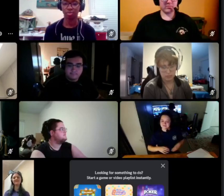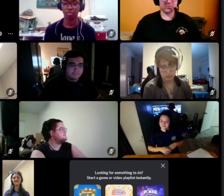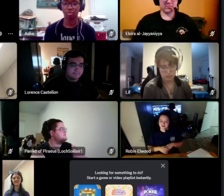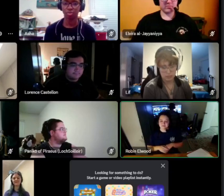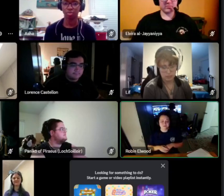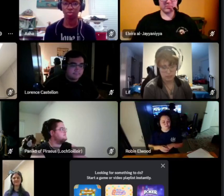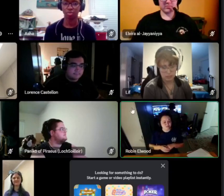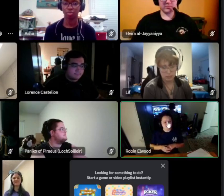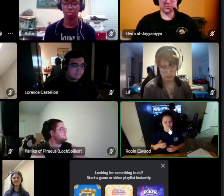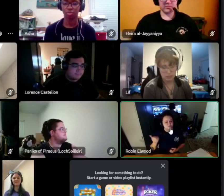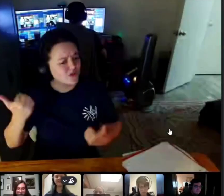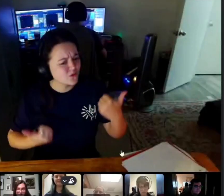All right, which?